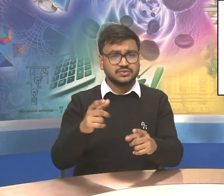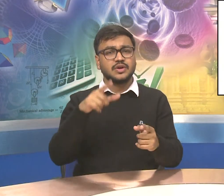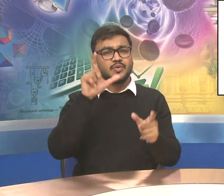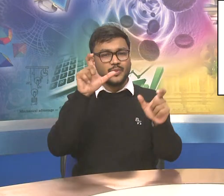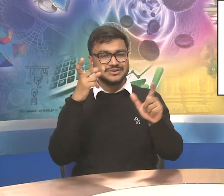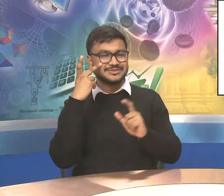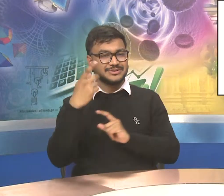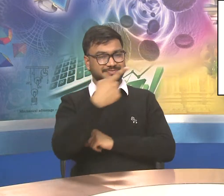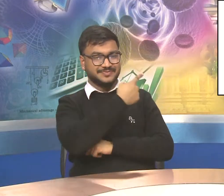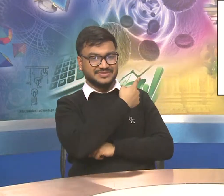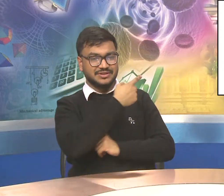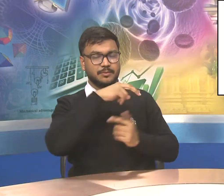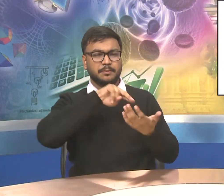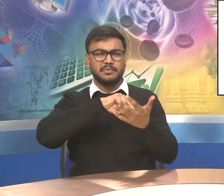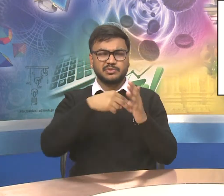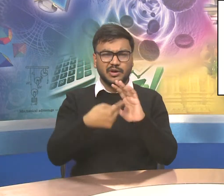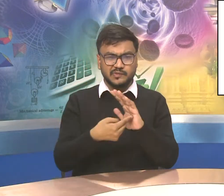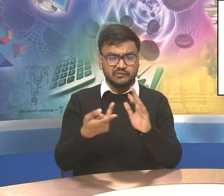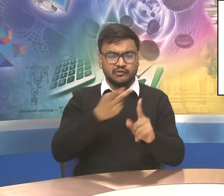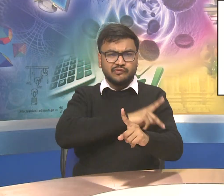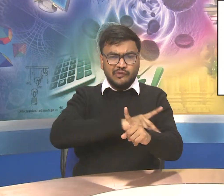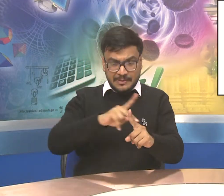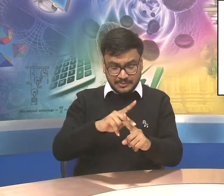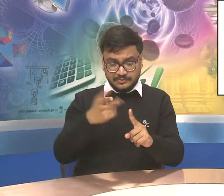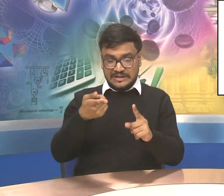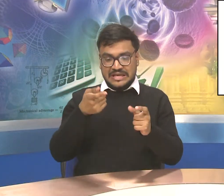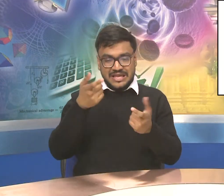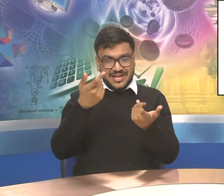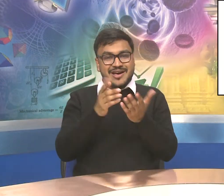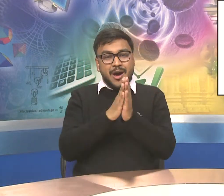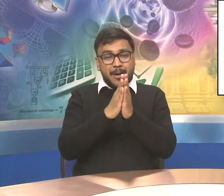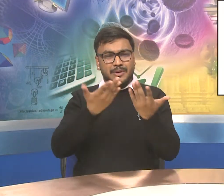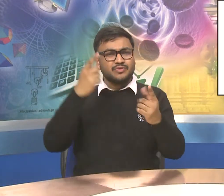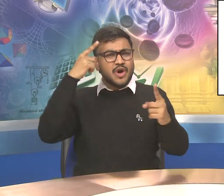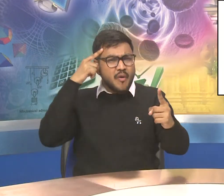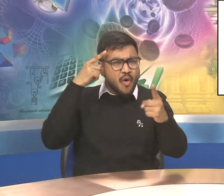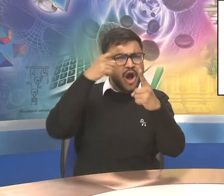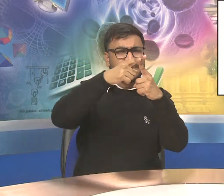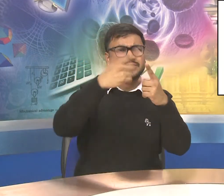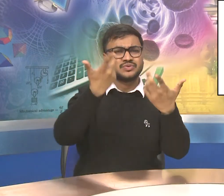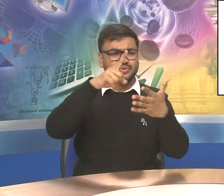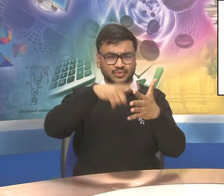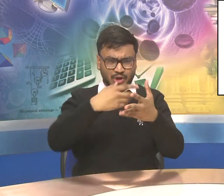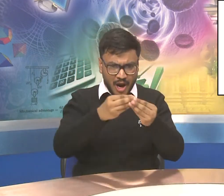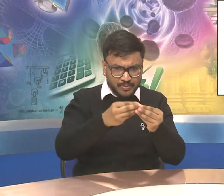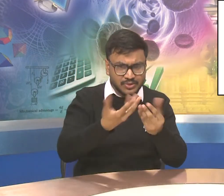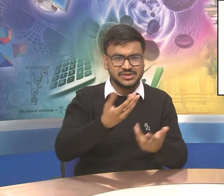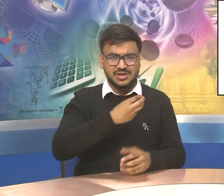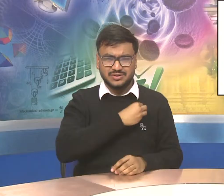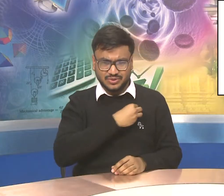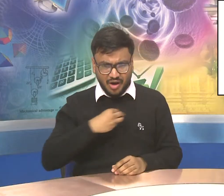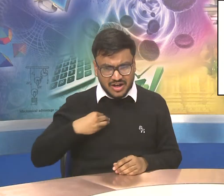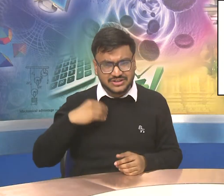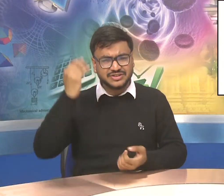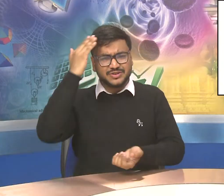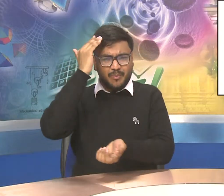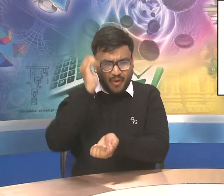Next is professional. Professional is